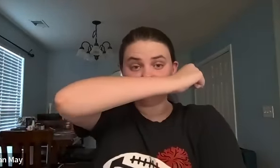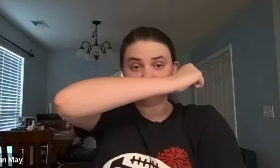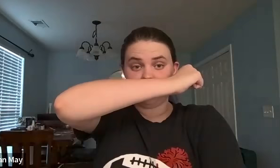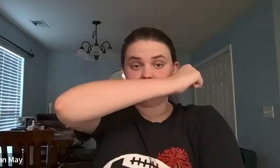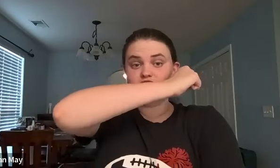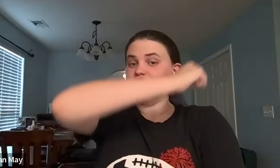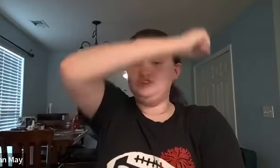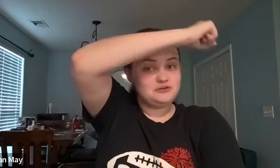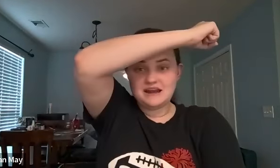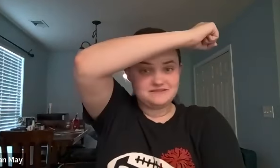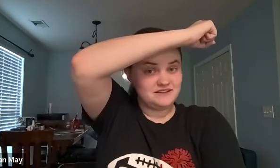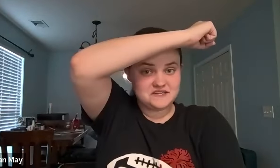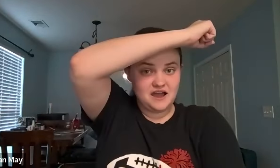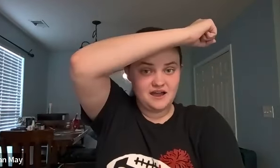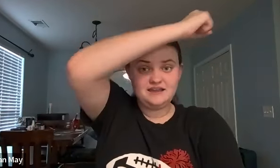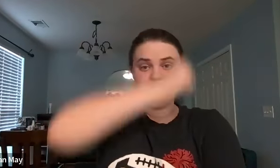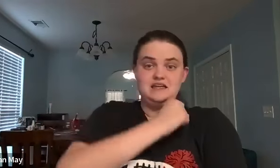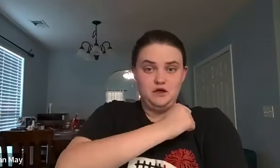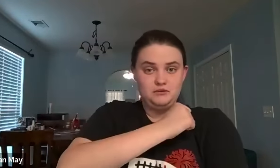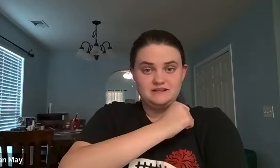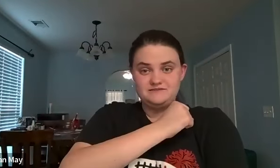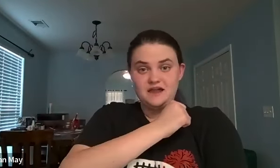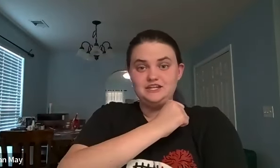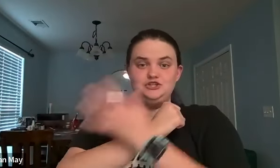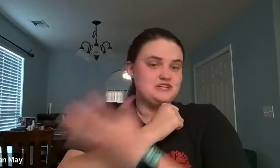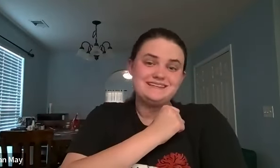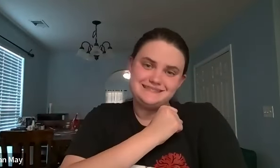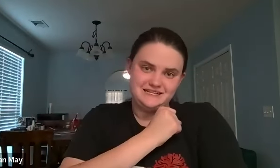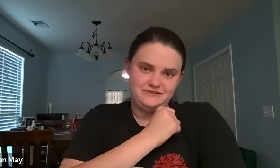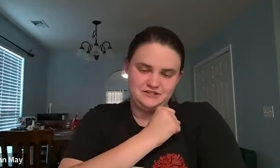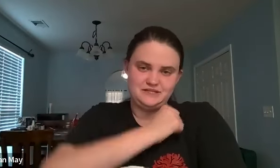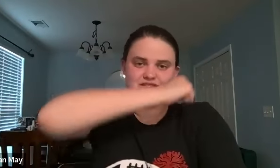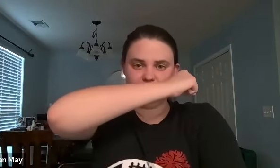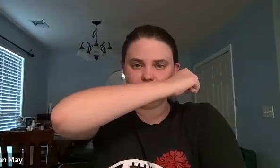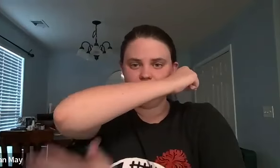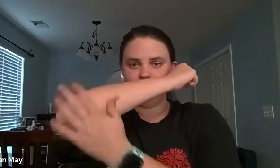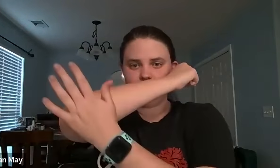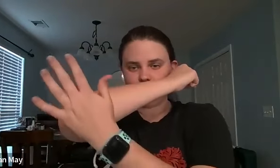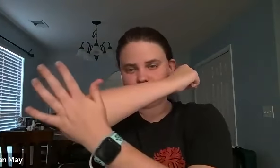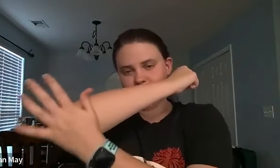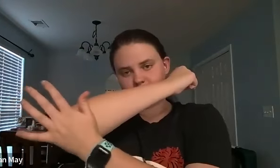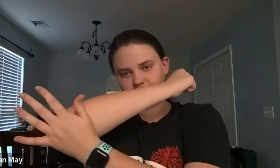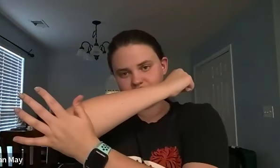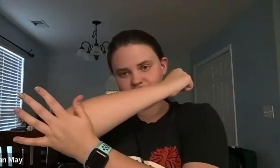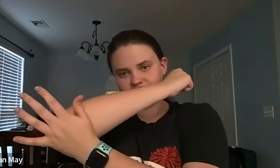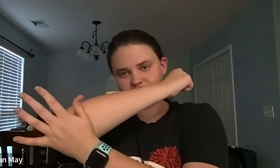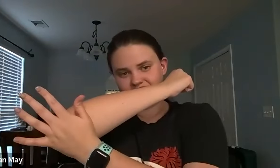lifting high. You do not have to lift it high. Lower is fine. You just can't see it if I do it. So crackers.